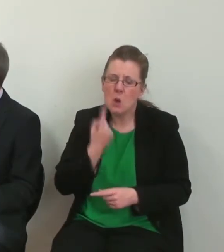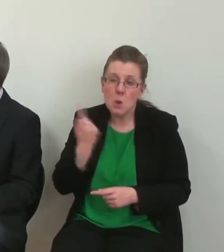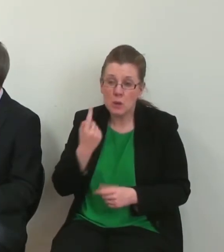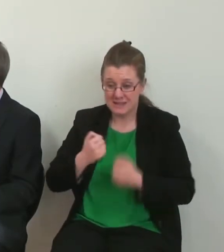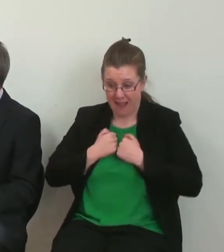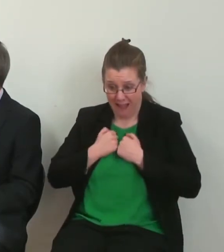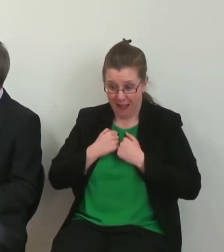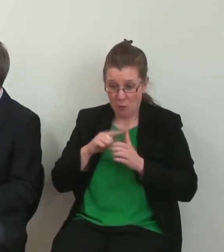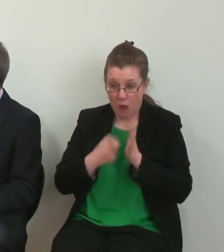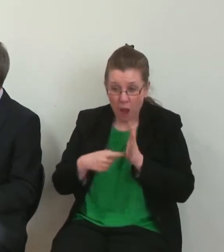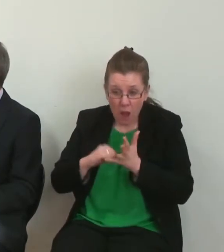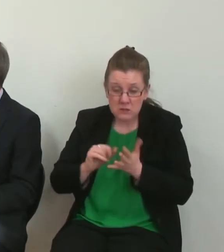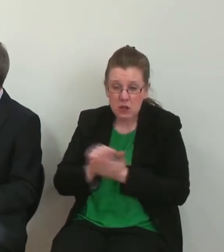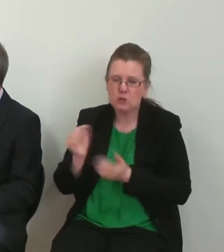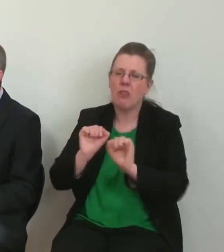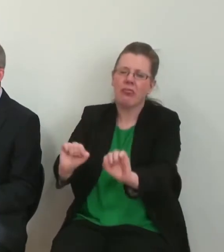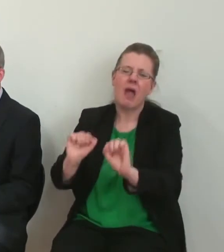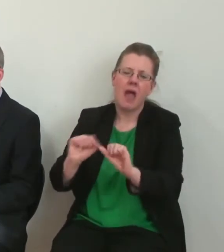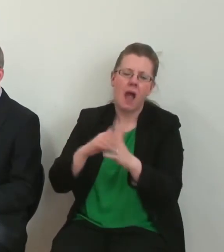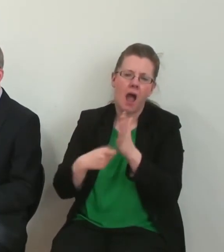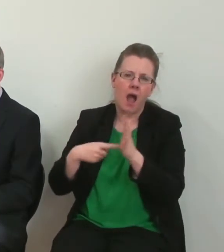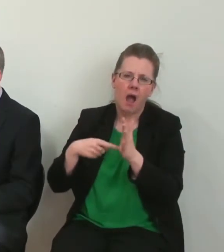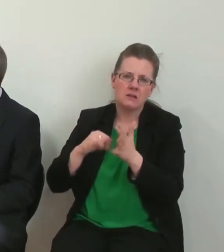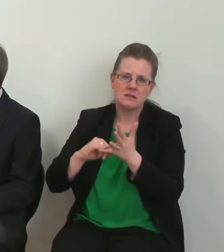our arts and culture? Is it their arts and culture? Yeah.